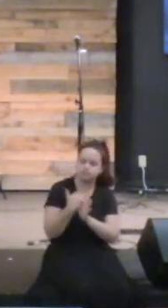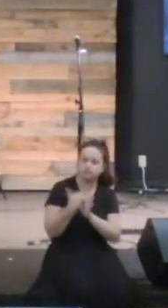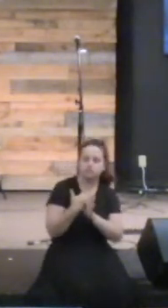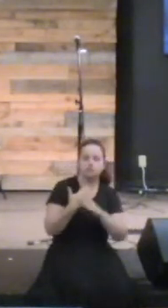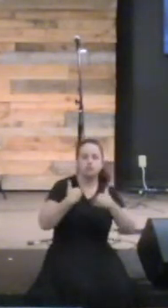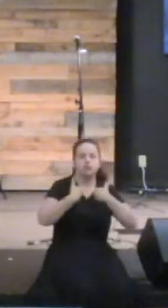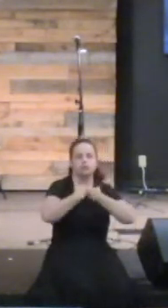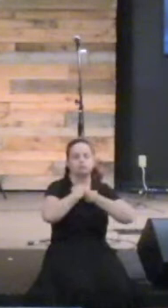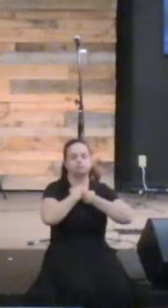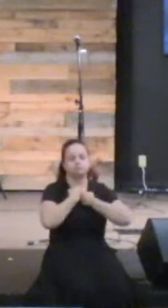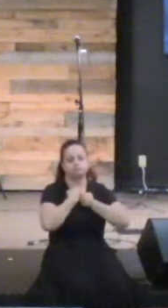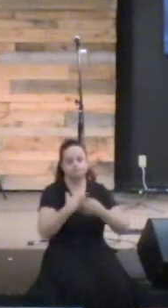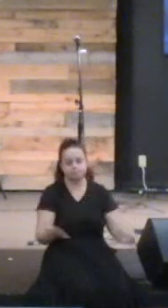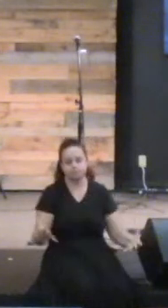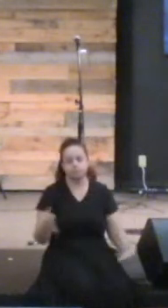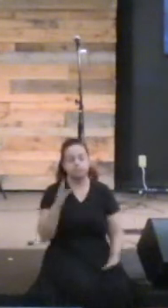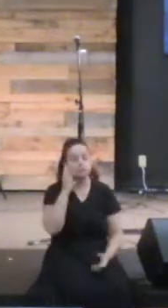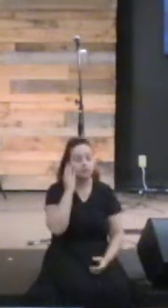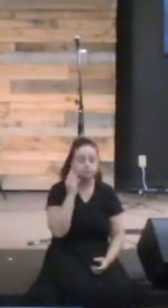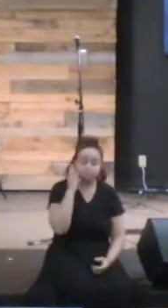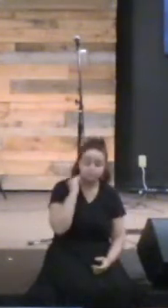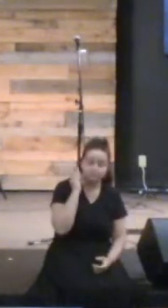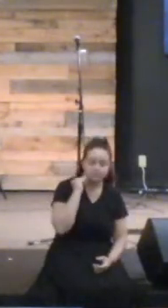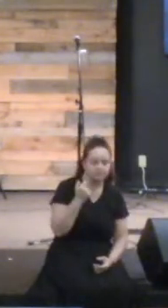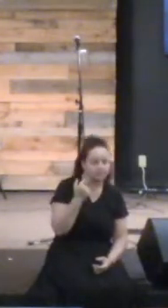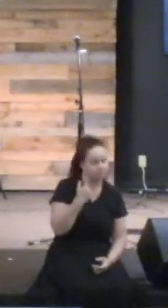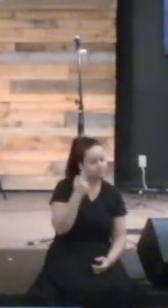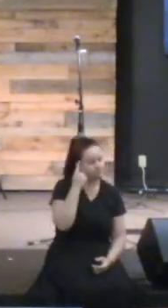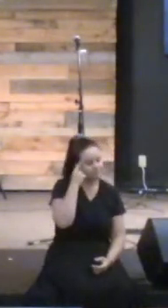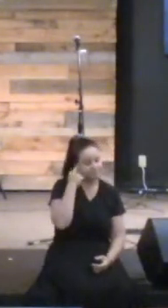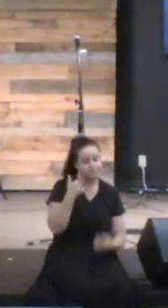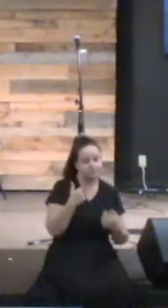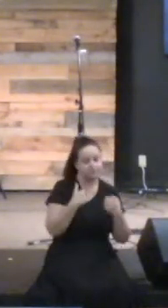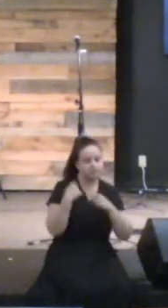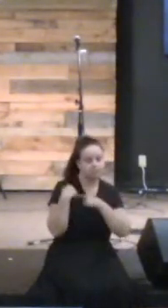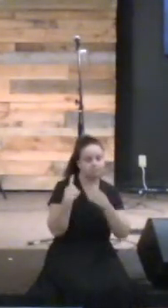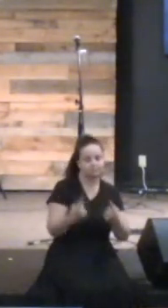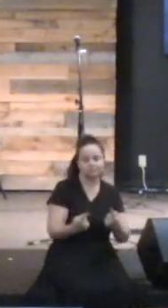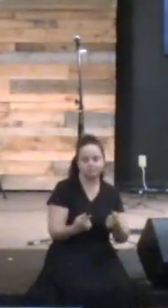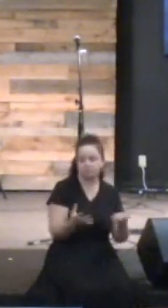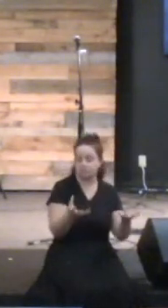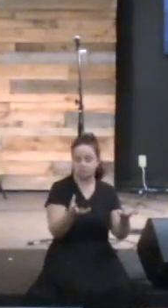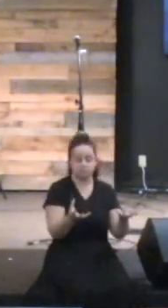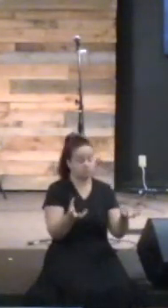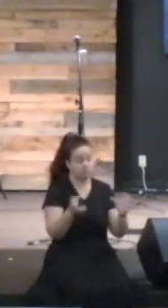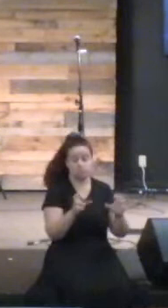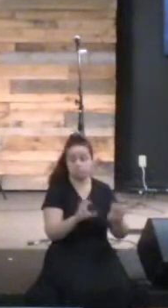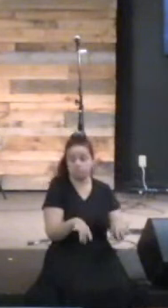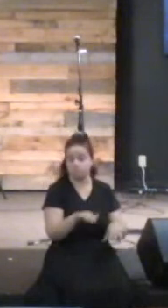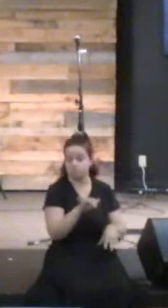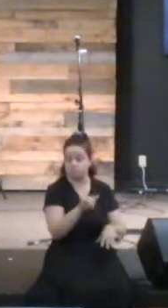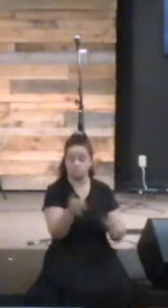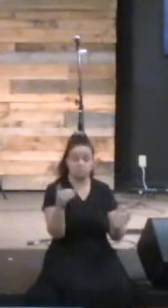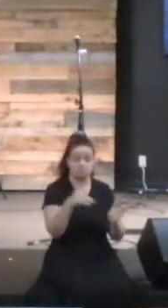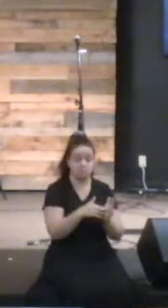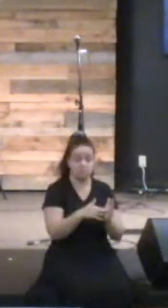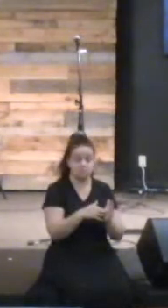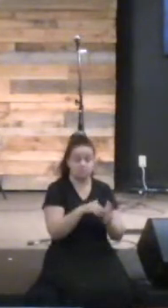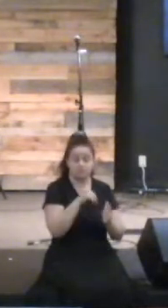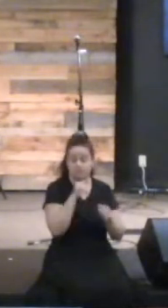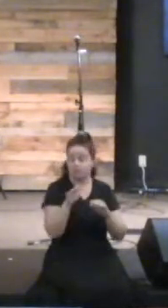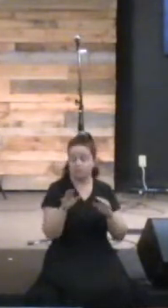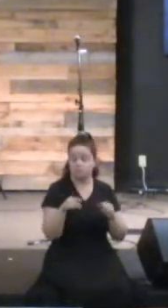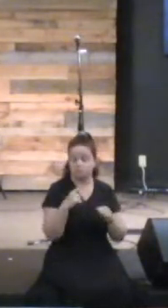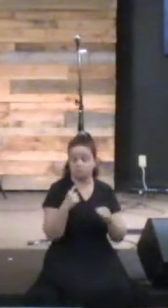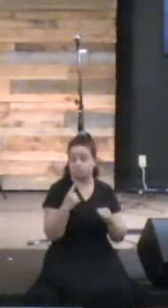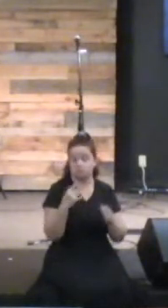tiring experience I think I've ever had don't want to do it again um that is not something I want to do